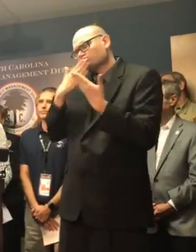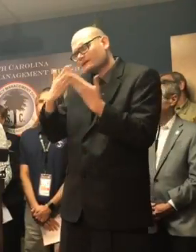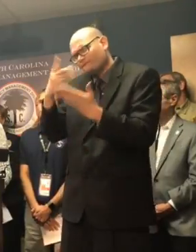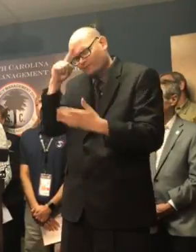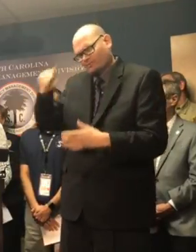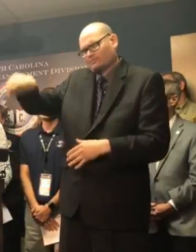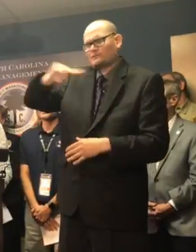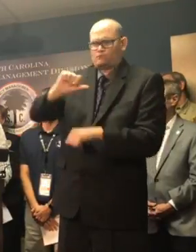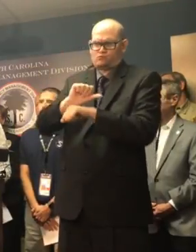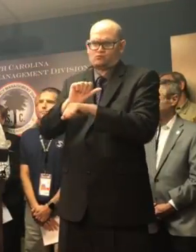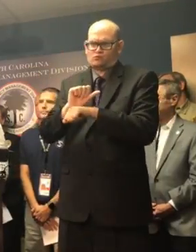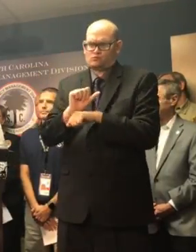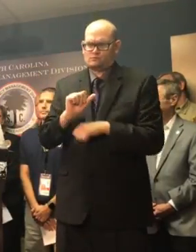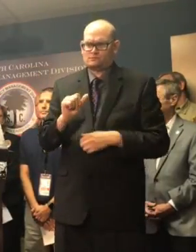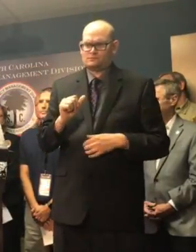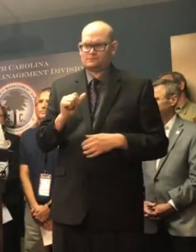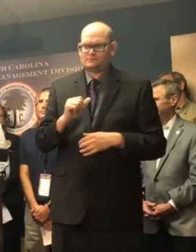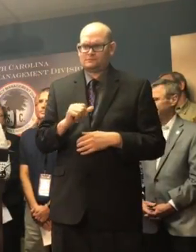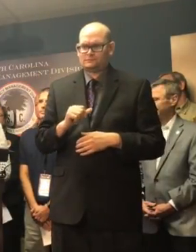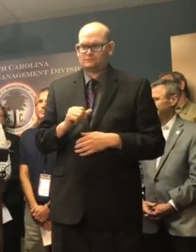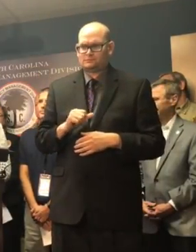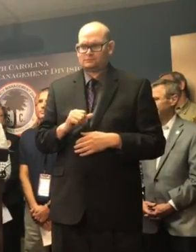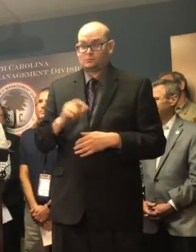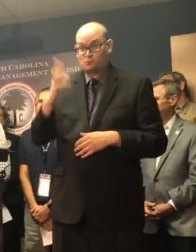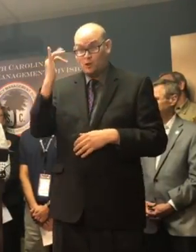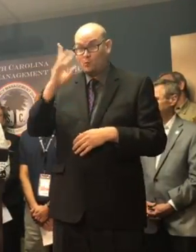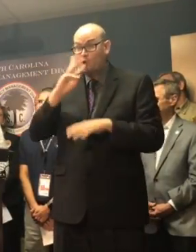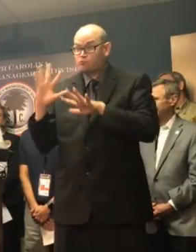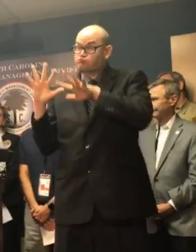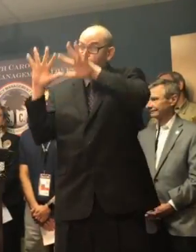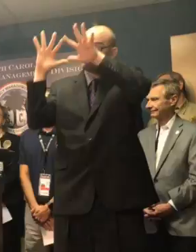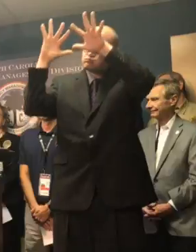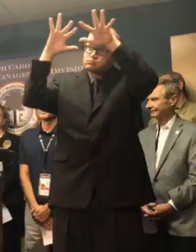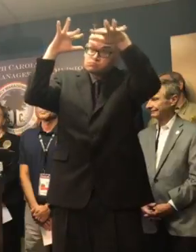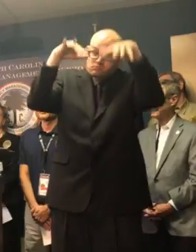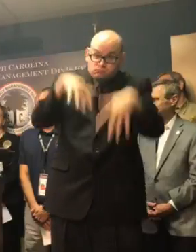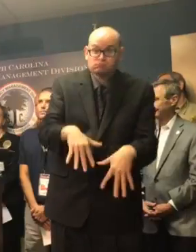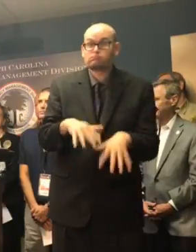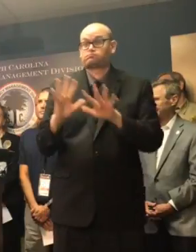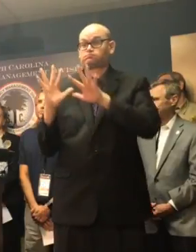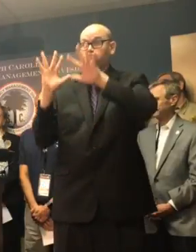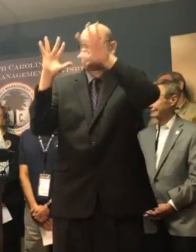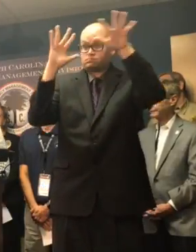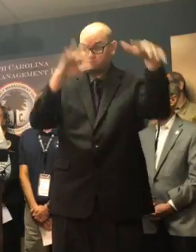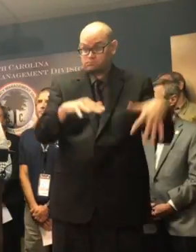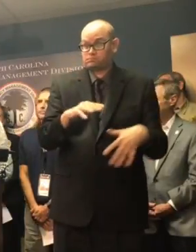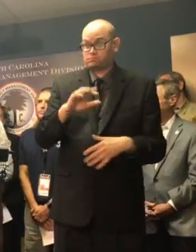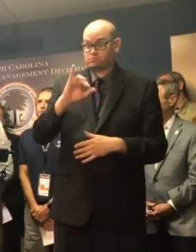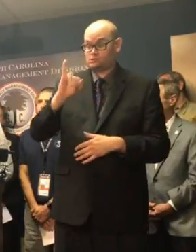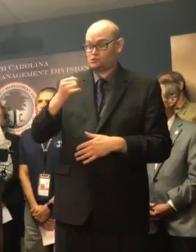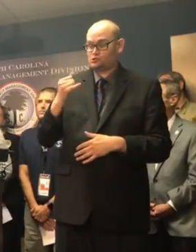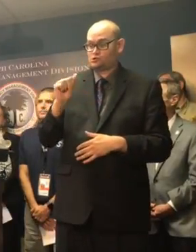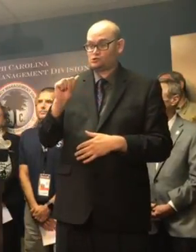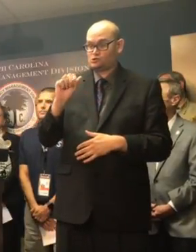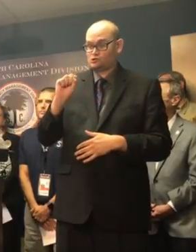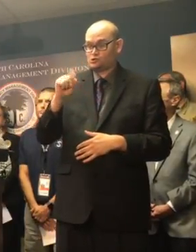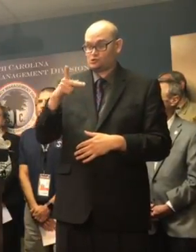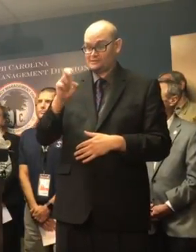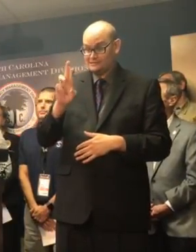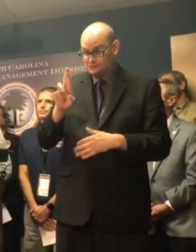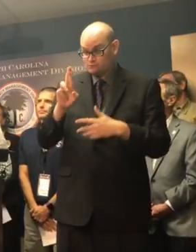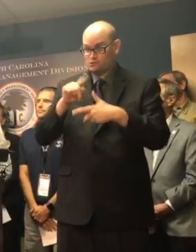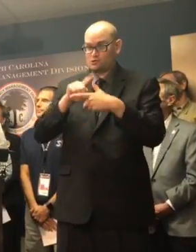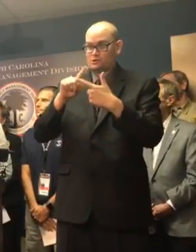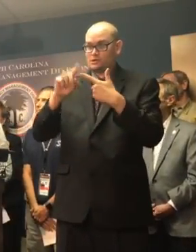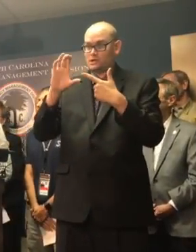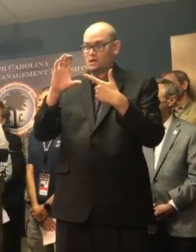we have ordered an evacuation for additional areas of Jasper and Colleton counties that are a little bit more inland.